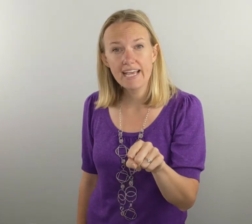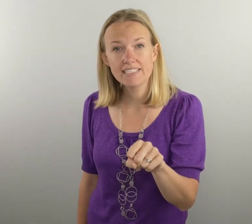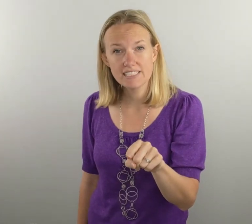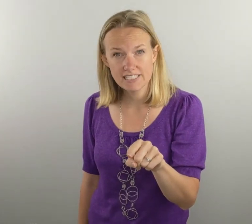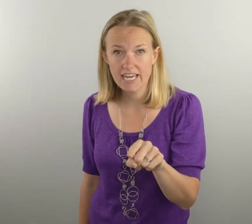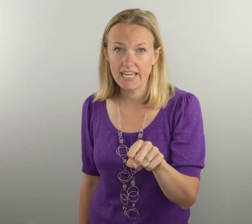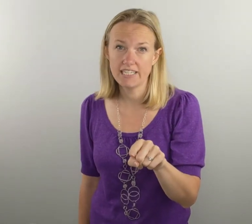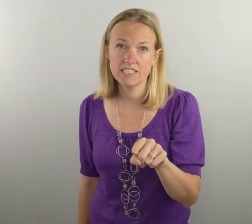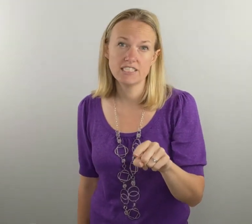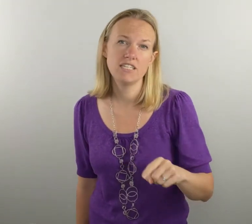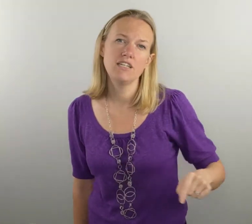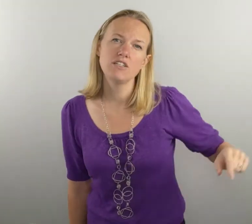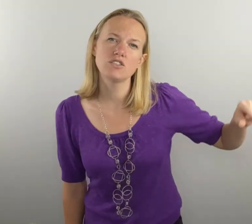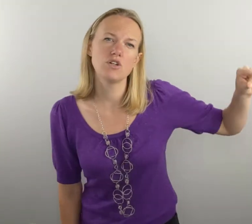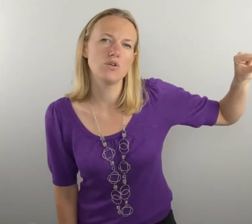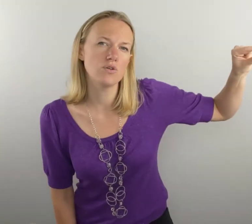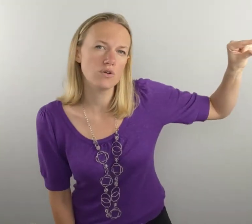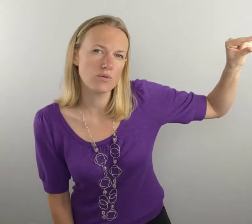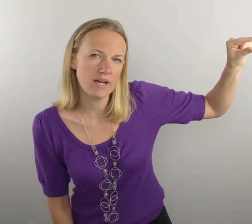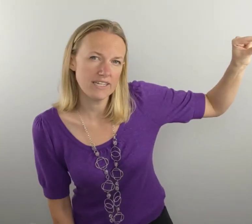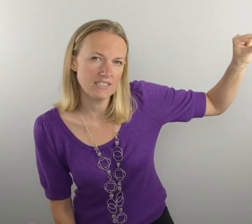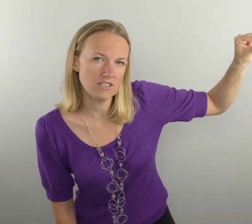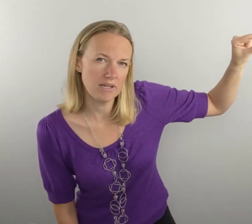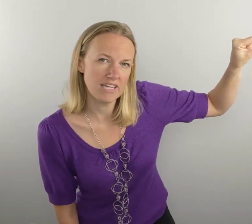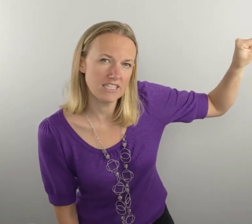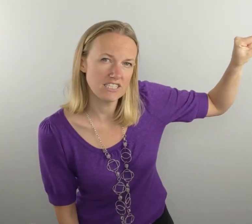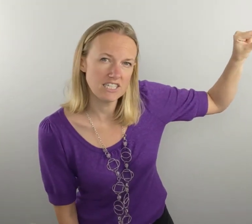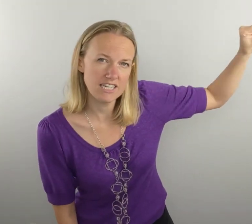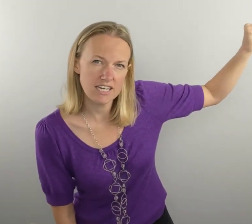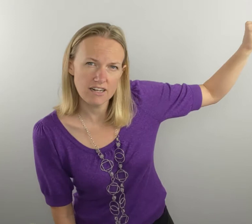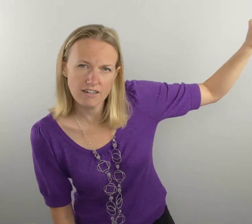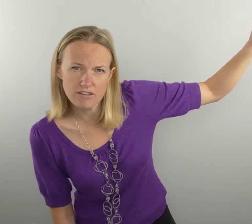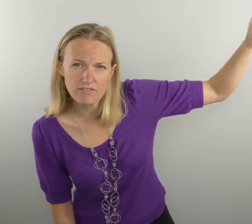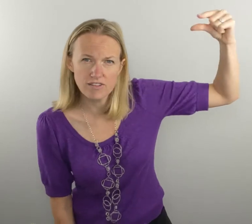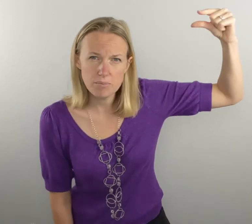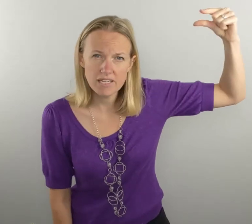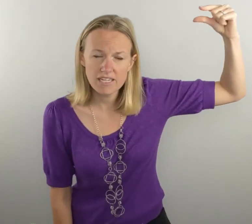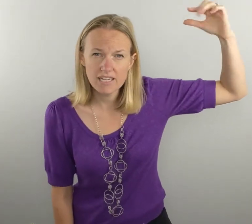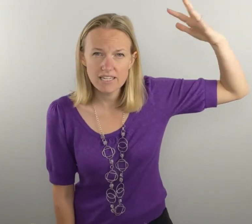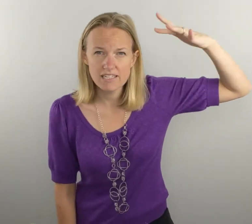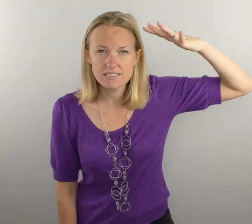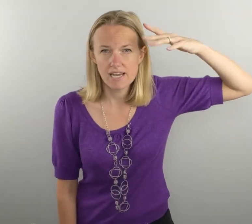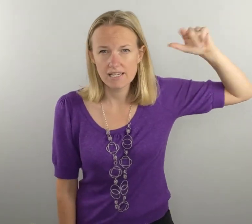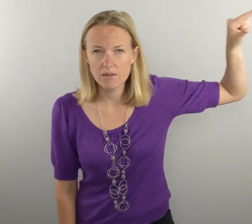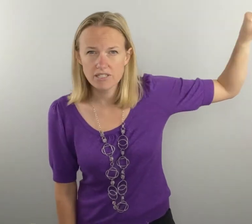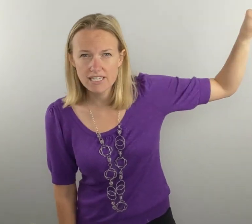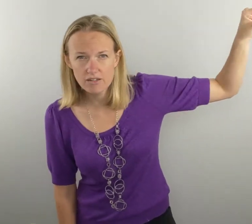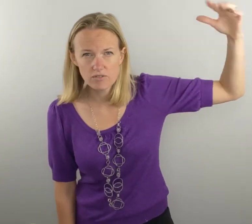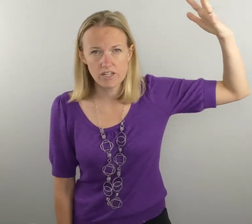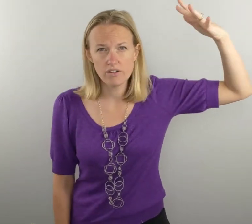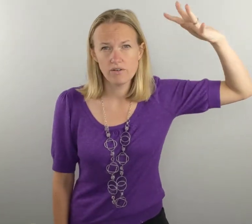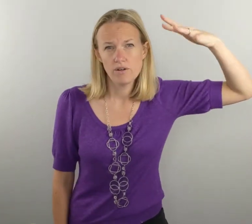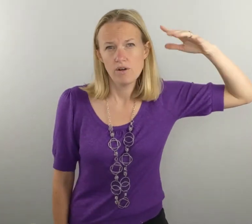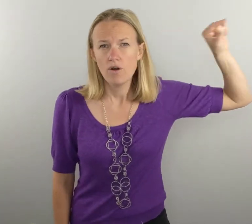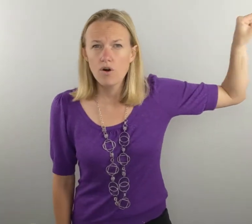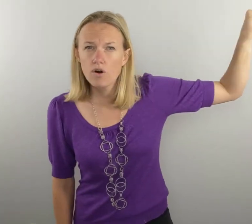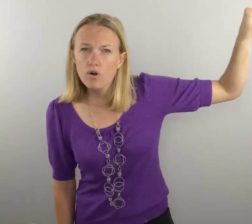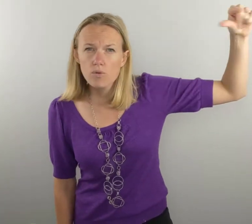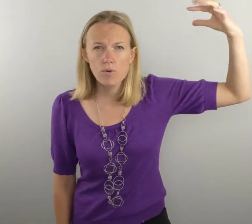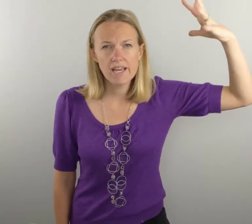can't change. So grace, you're making a G here, you're flipping it in and it's kind of coming down over you.